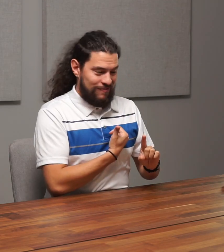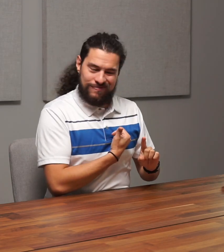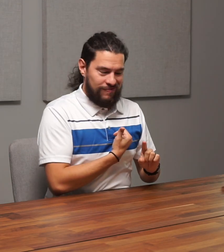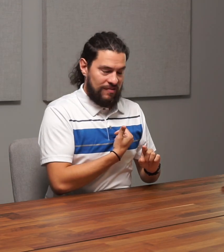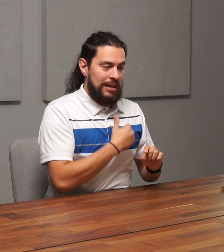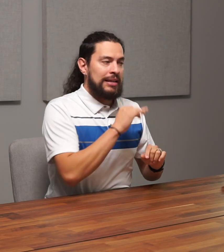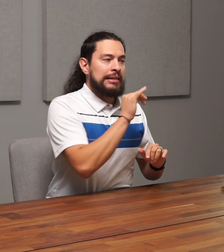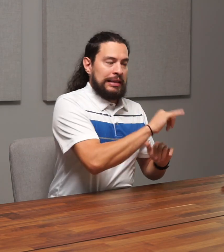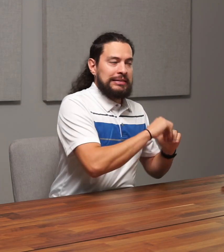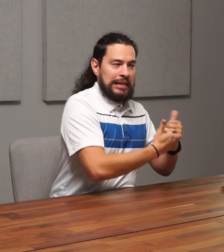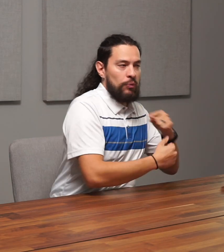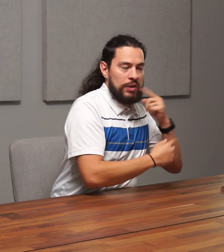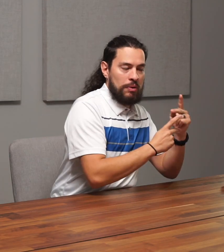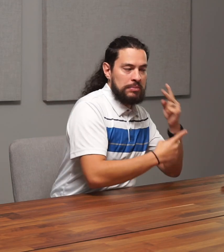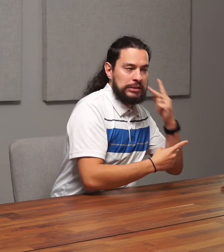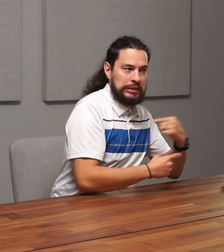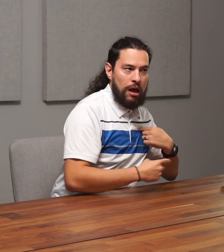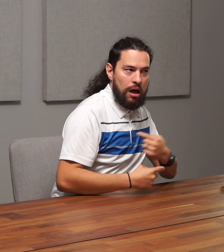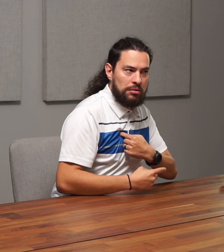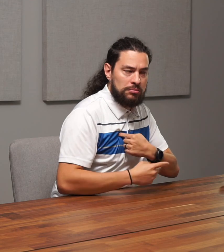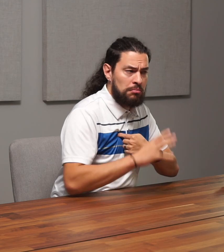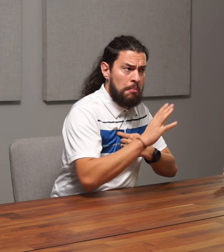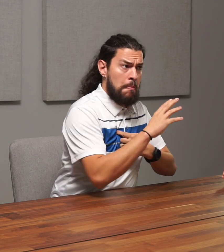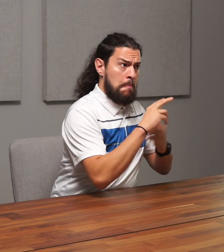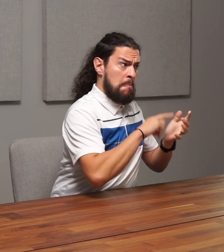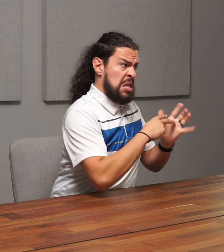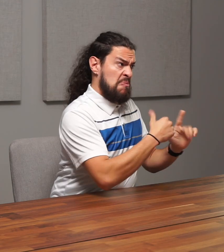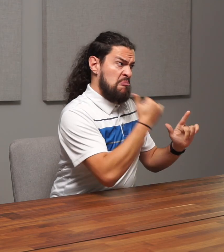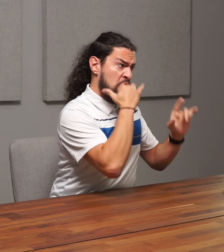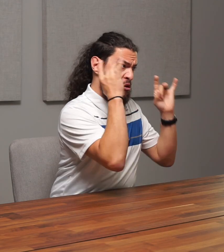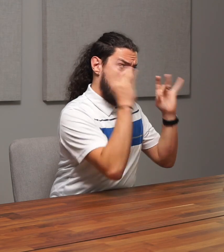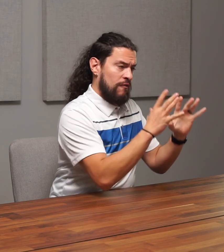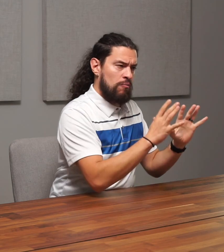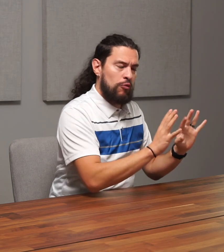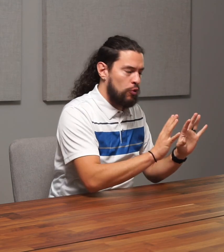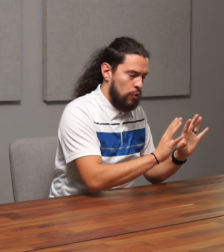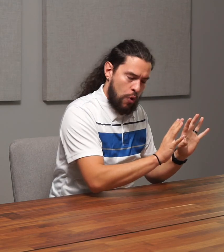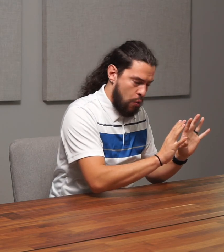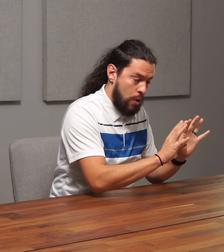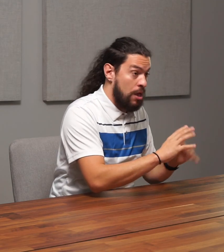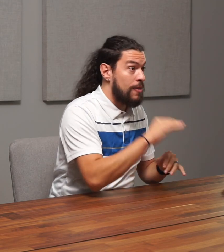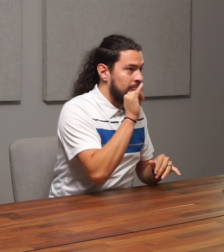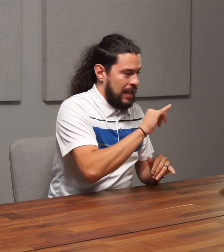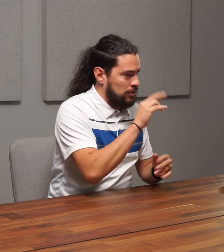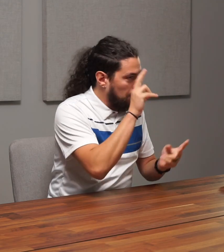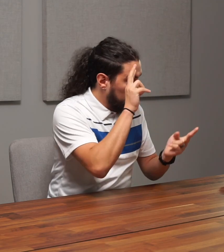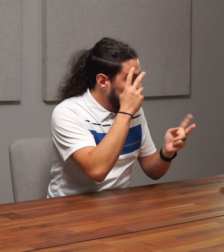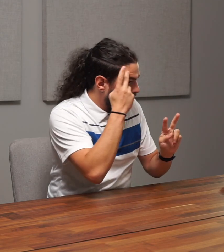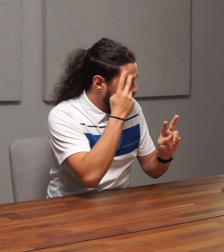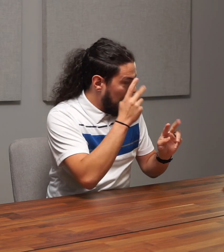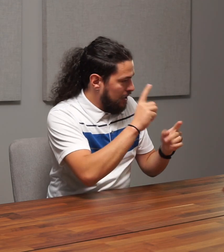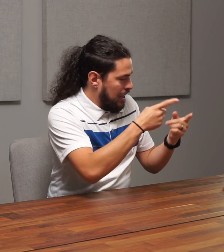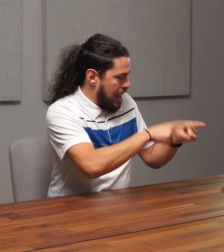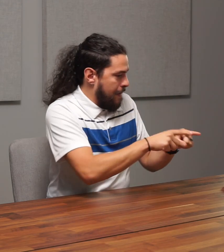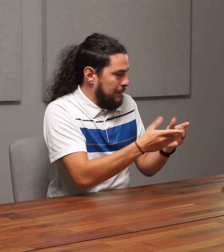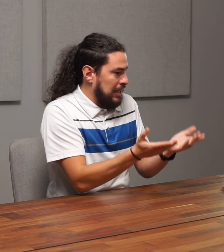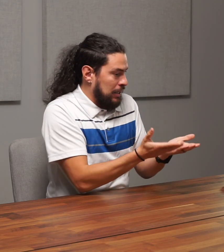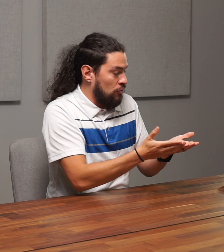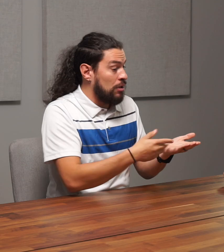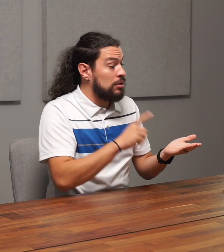100% right and how she represents how the deaf community is representative but more so of how she saw